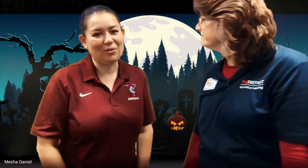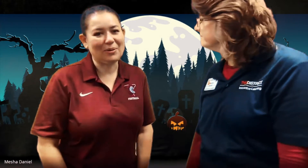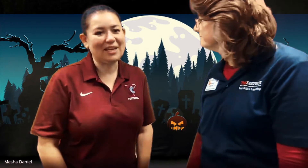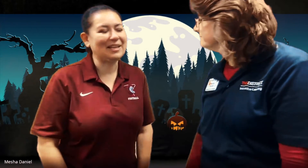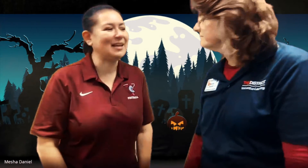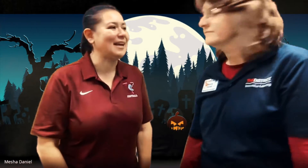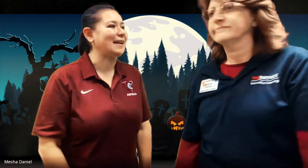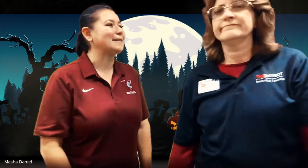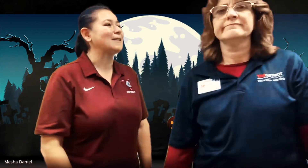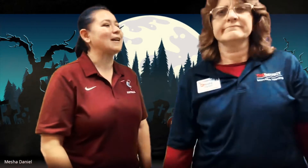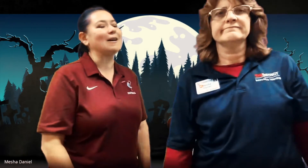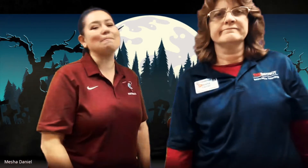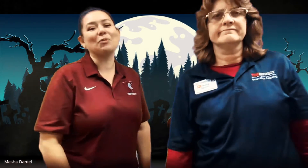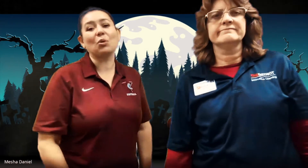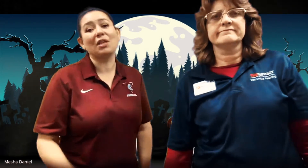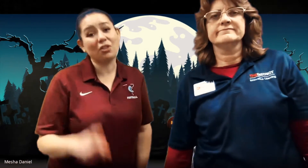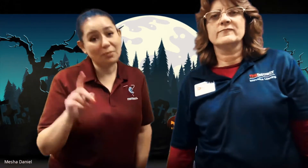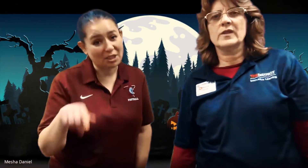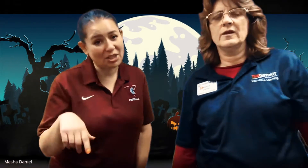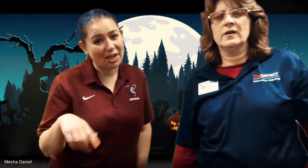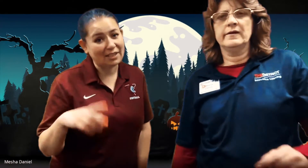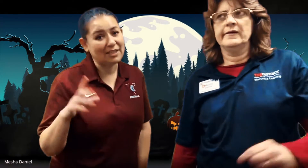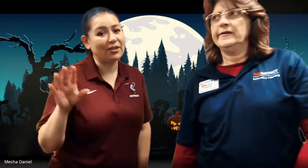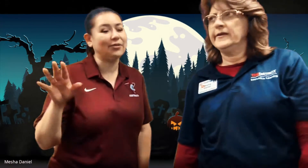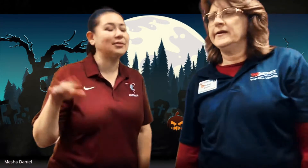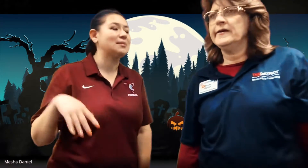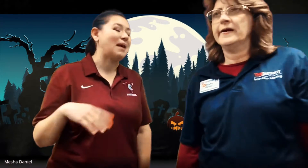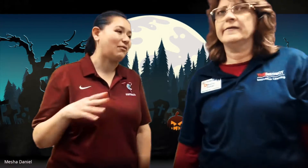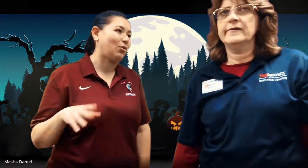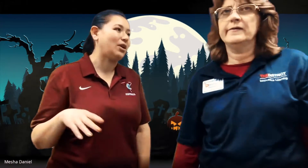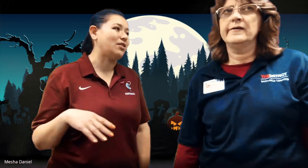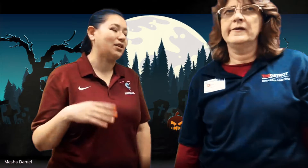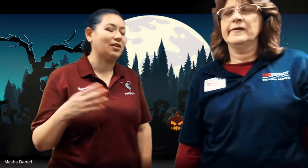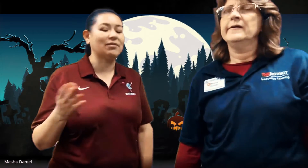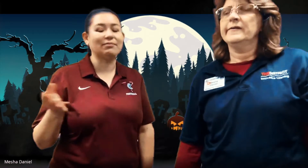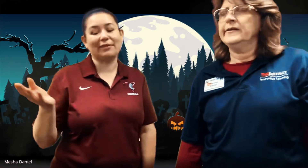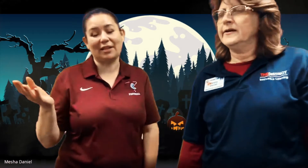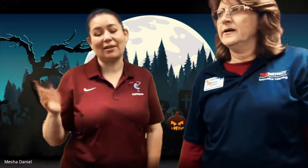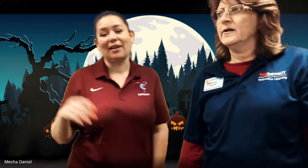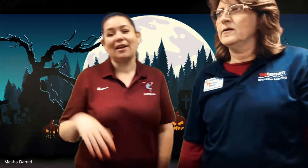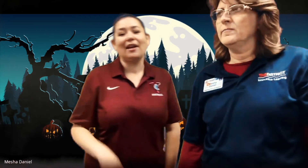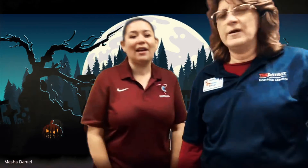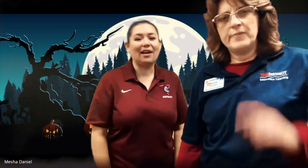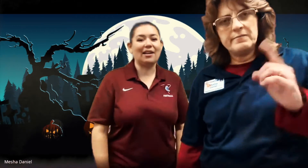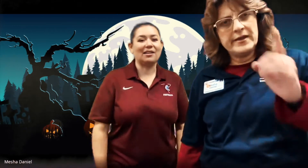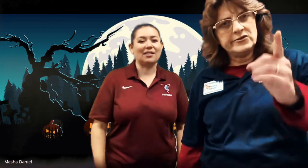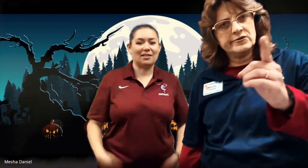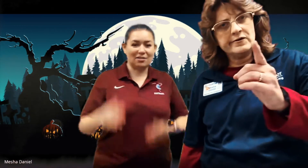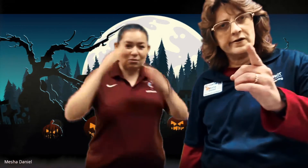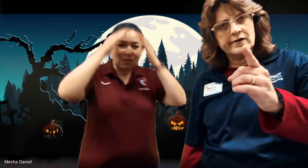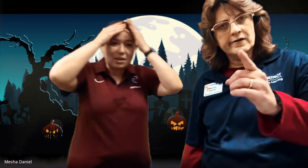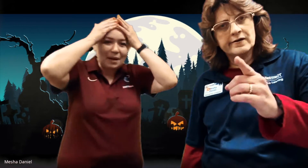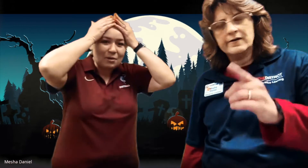Halloween and don't eat too much candy. Yeah. It's bad for you. Yeah, but make sure. Don't look at my gray